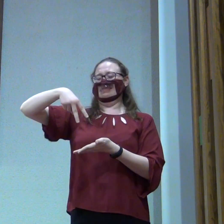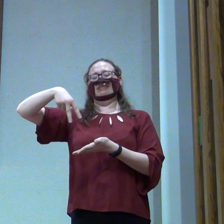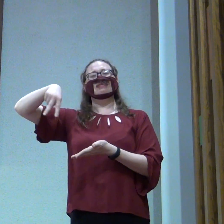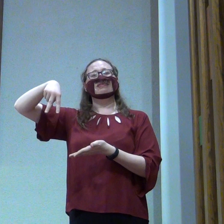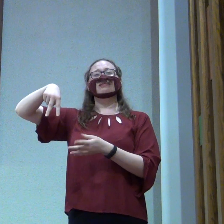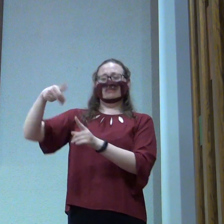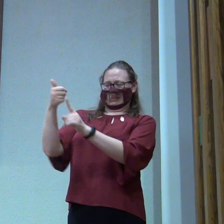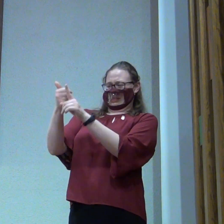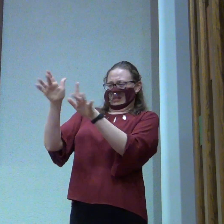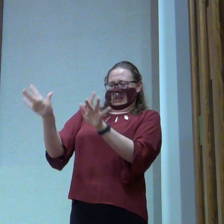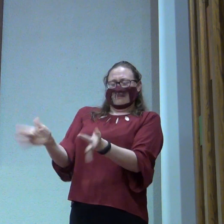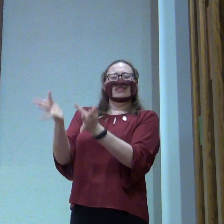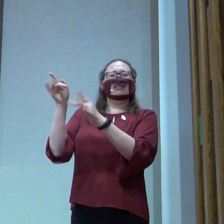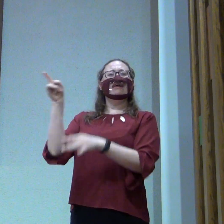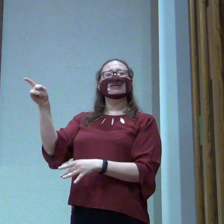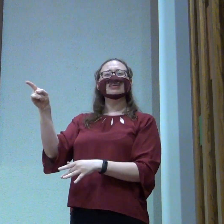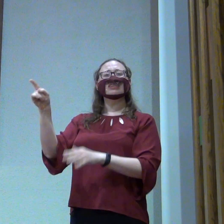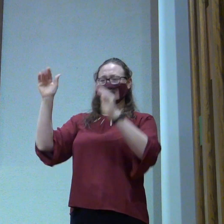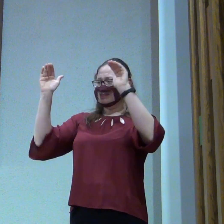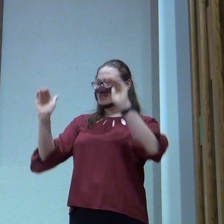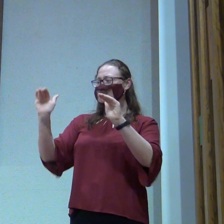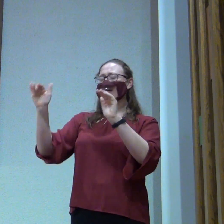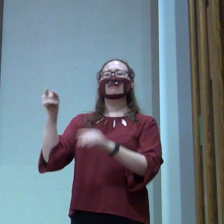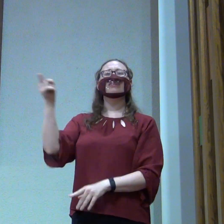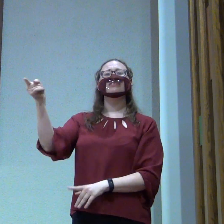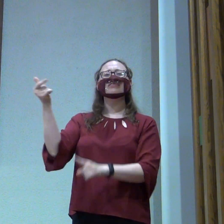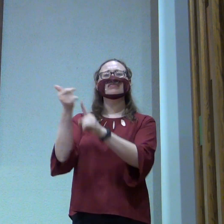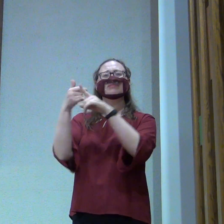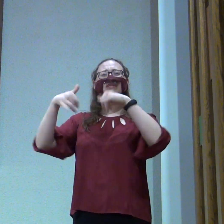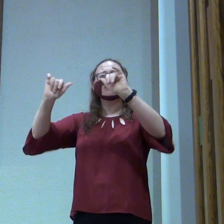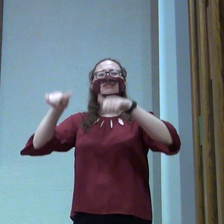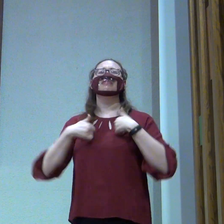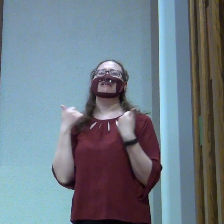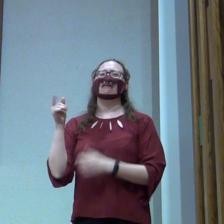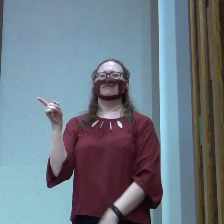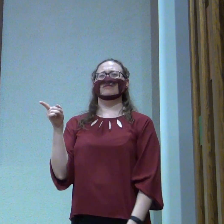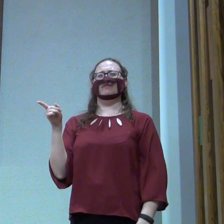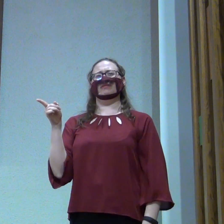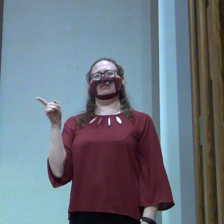so light, the child was still alive.